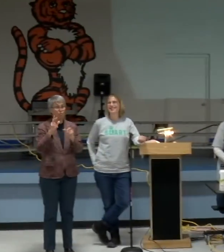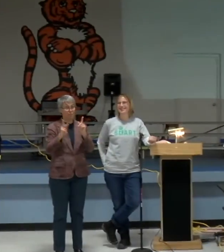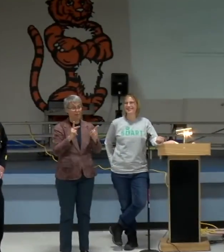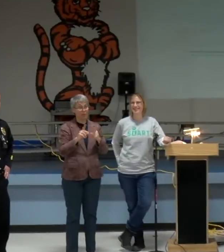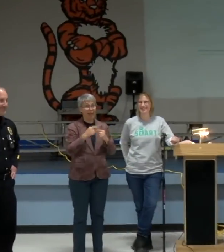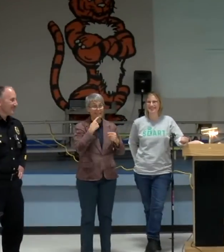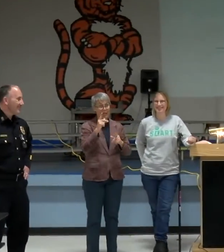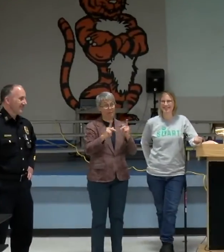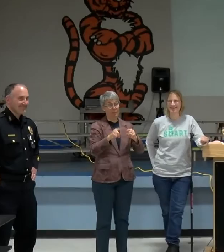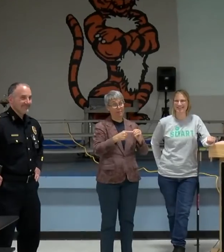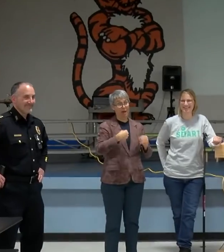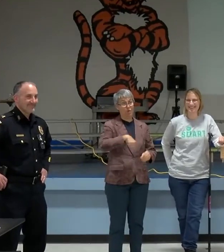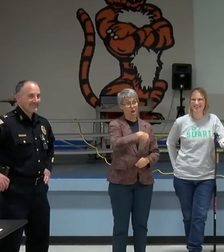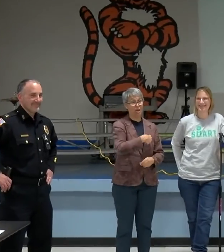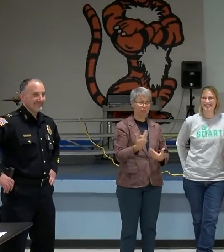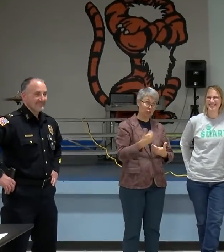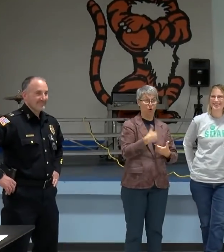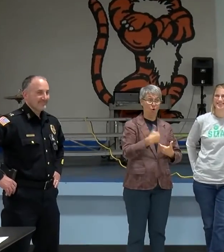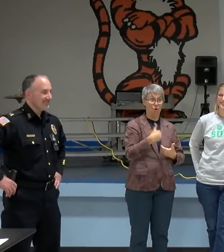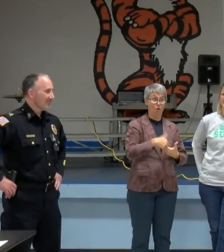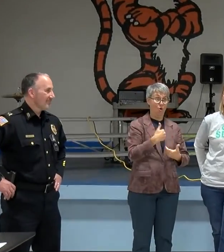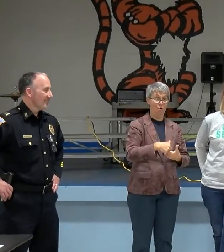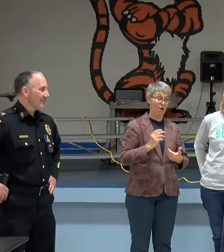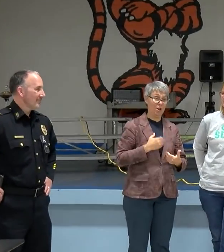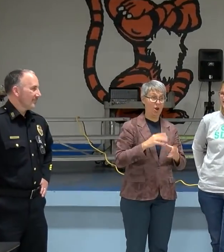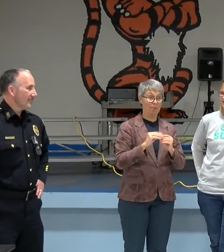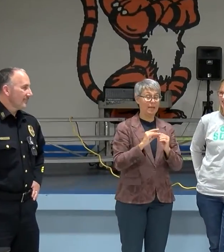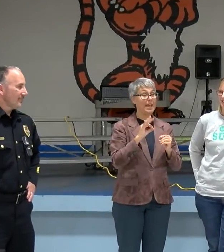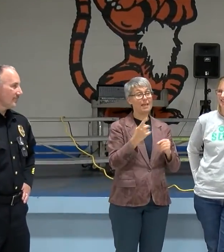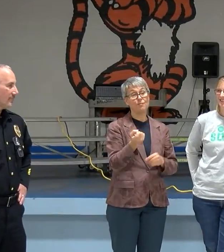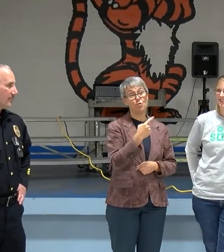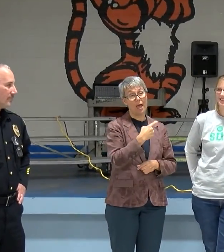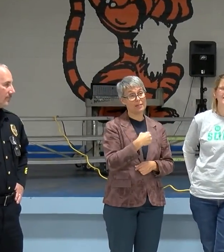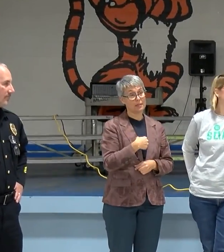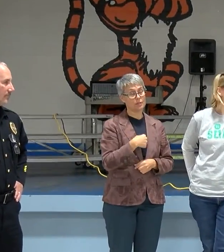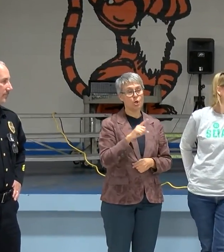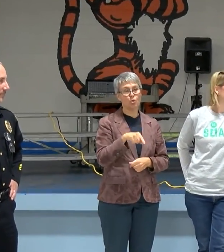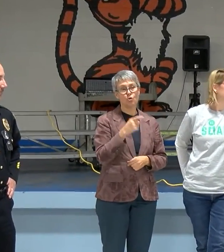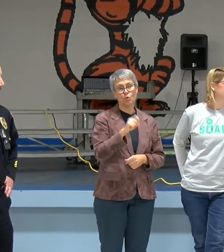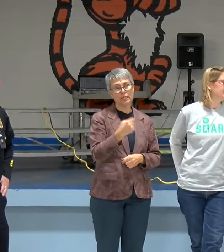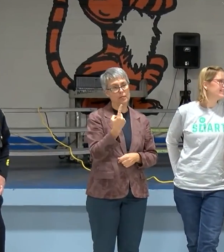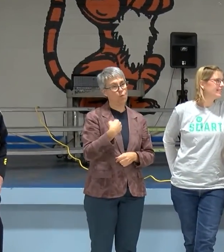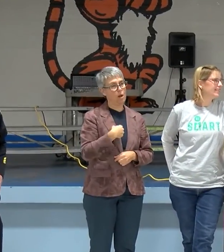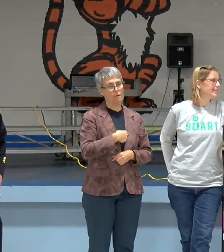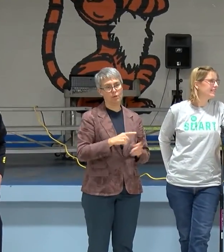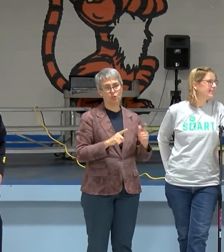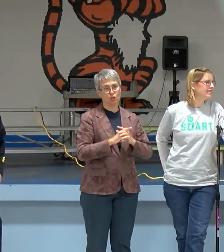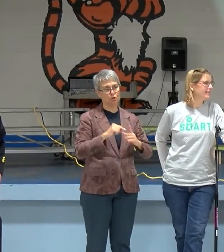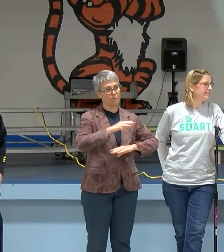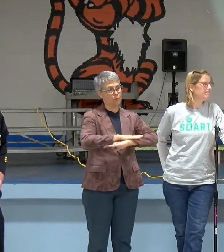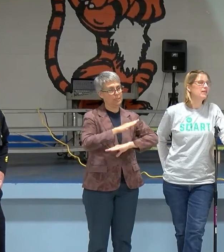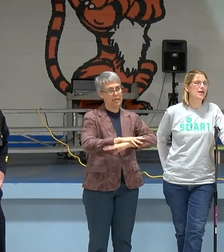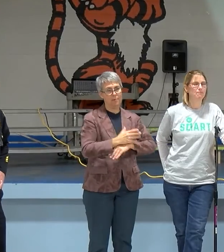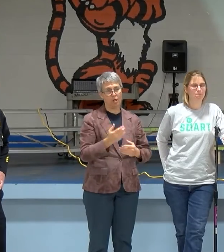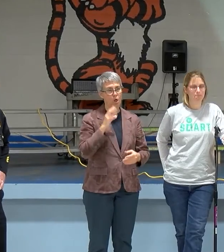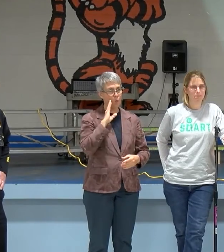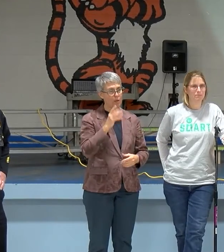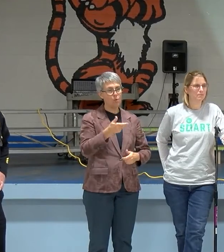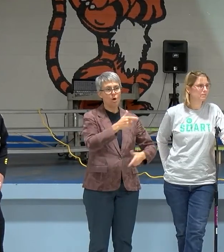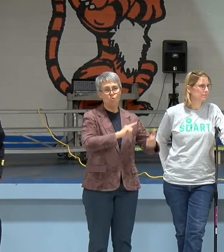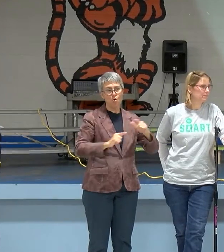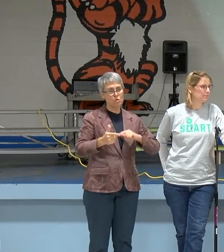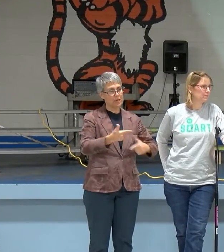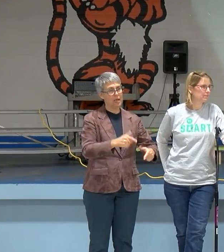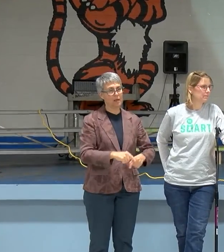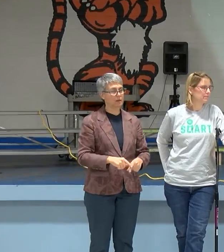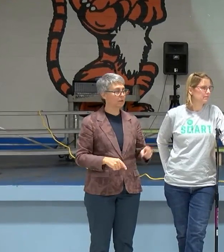us. Because if you ask us, you know, you only need one of us to be at a table. You know, you only need one of us there. Yeah, we can get all the